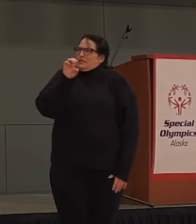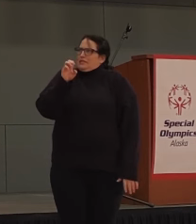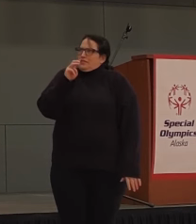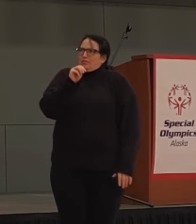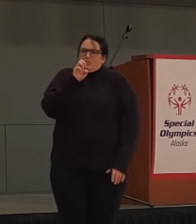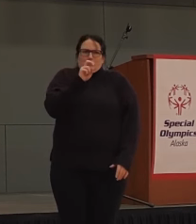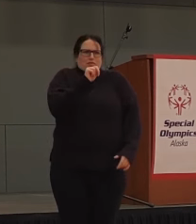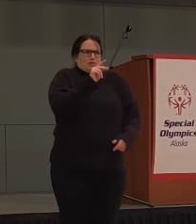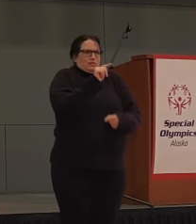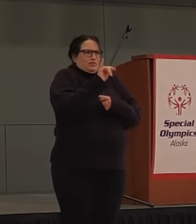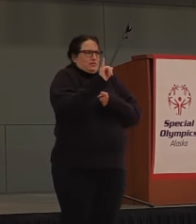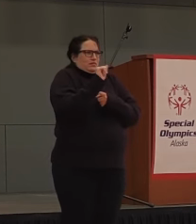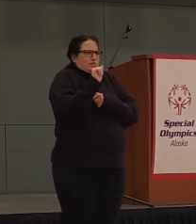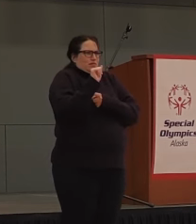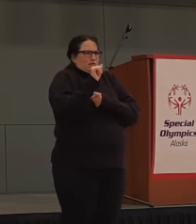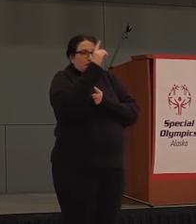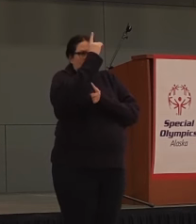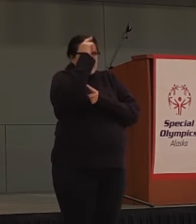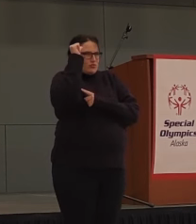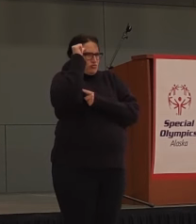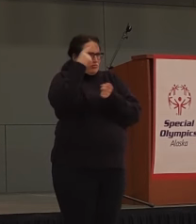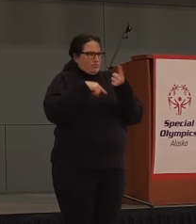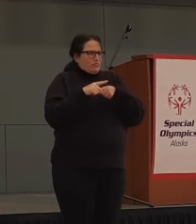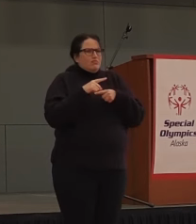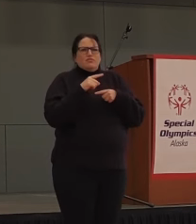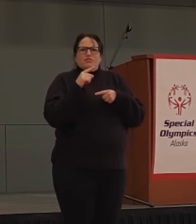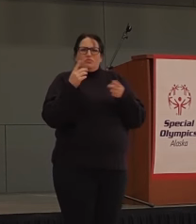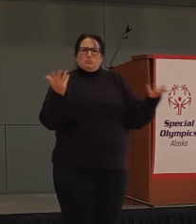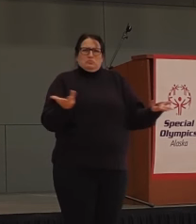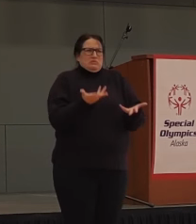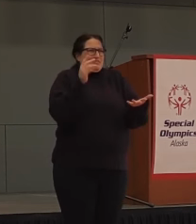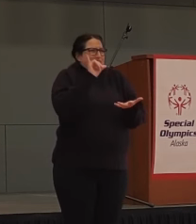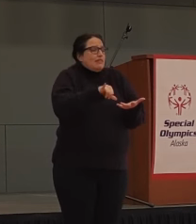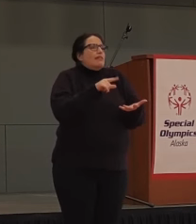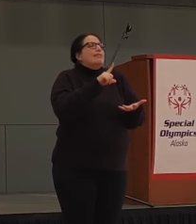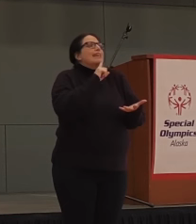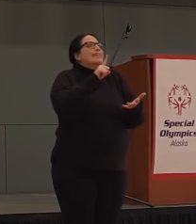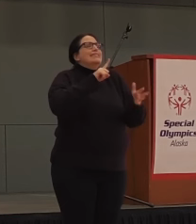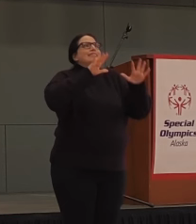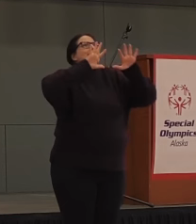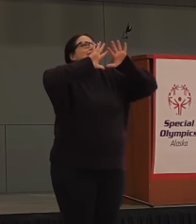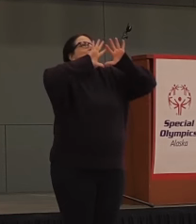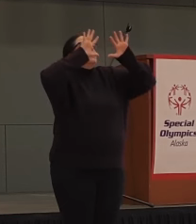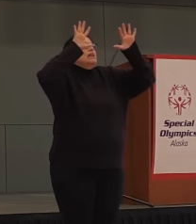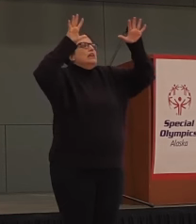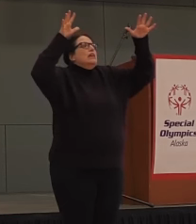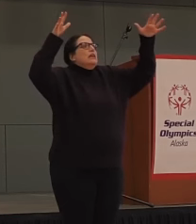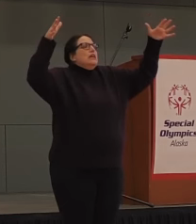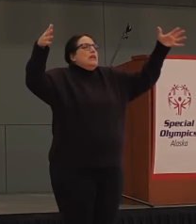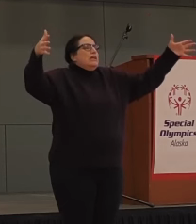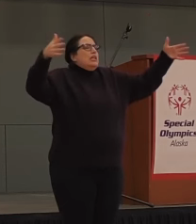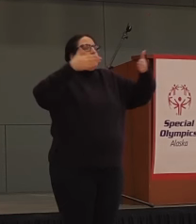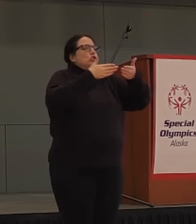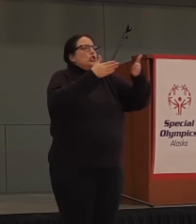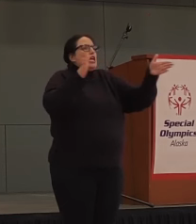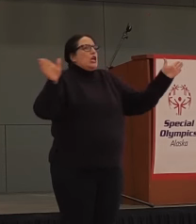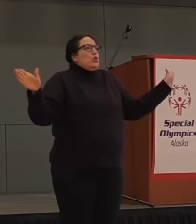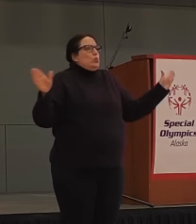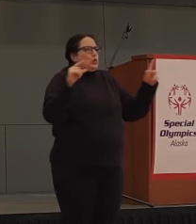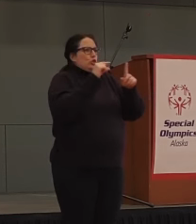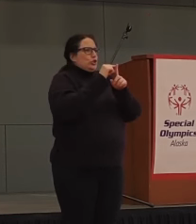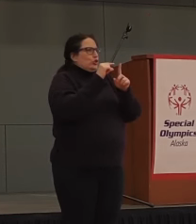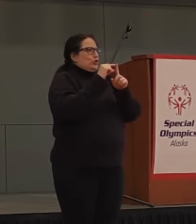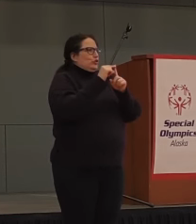to go through some information here. Dementia is an umbrella term describing a